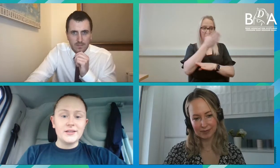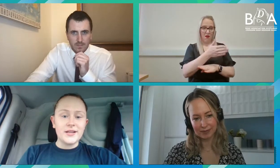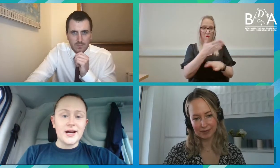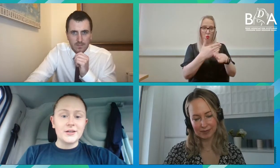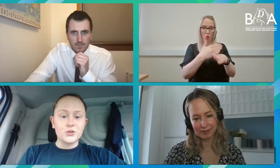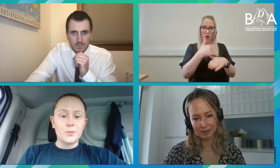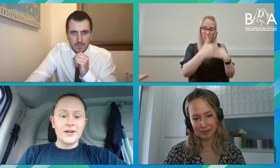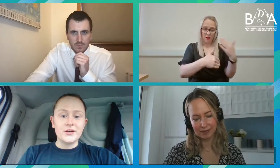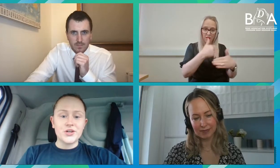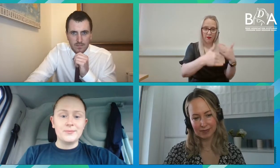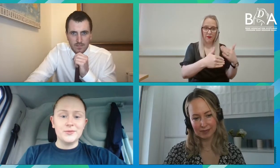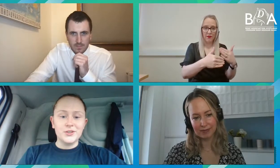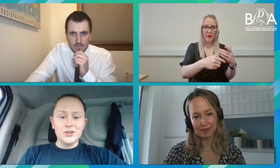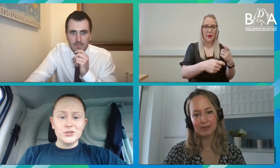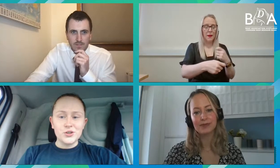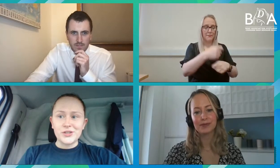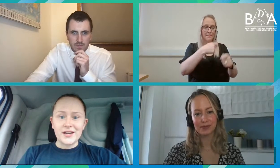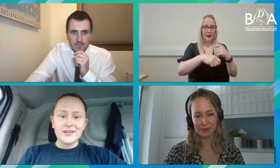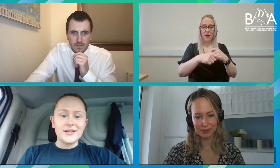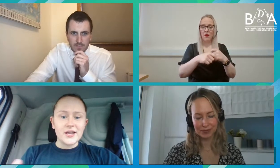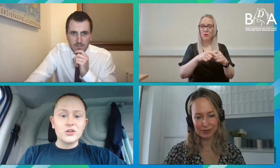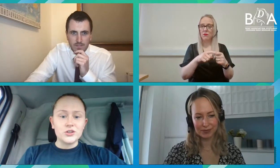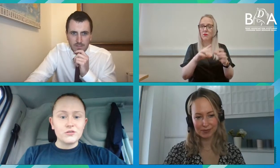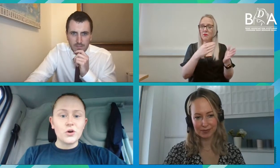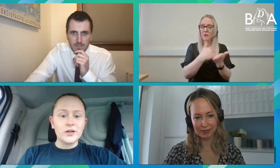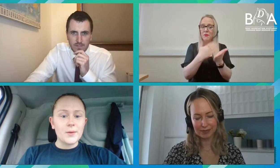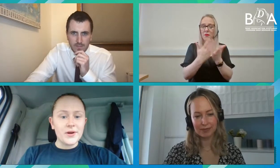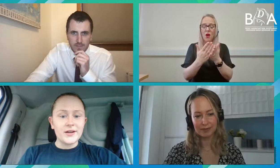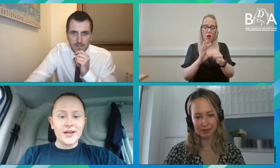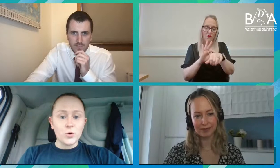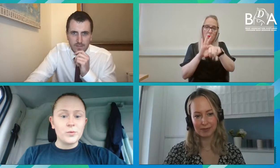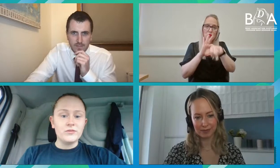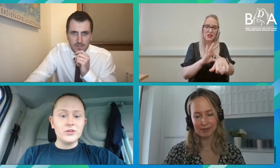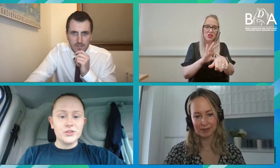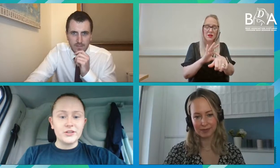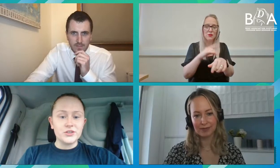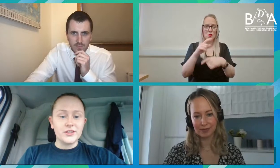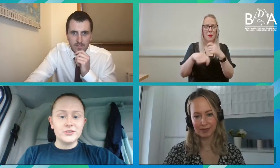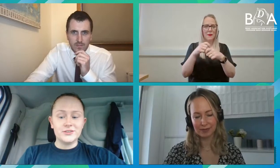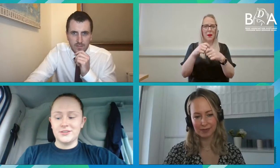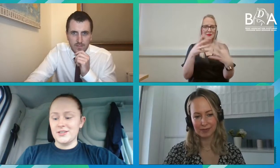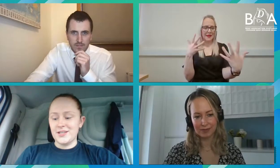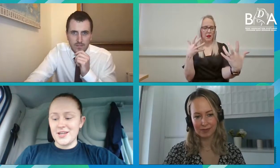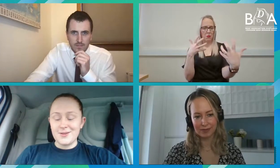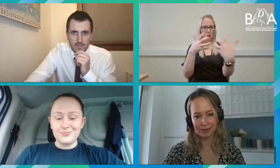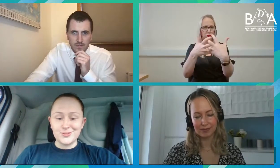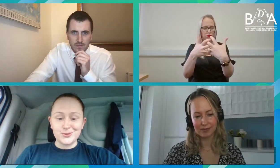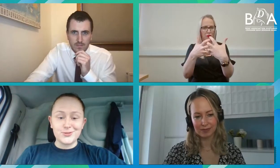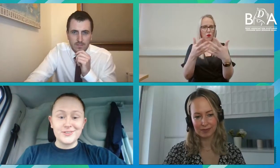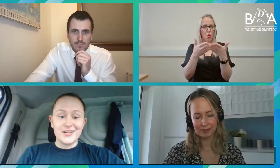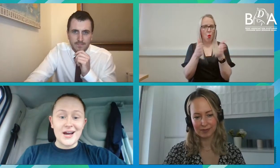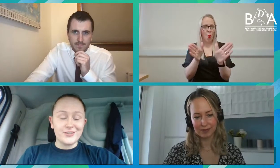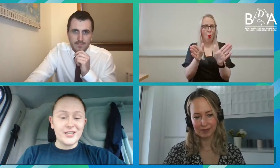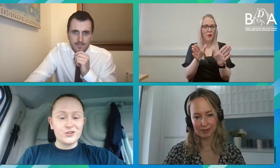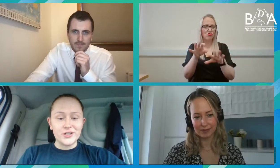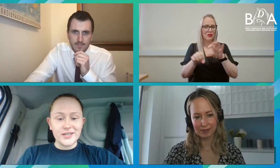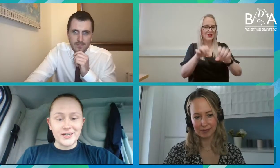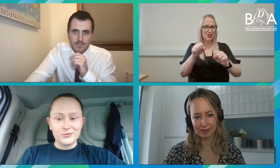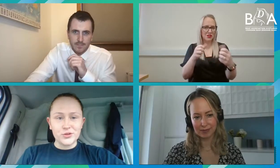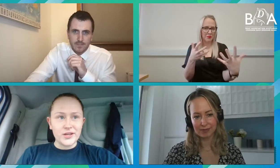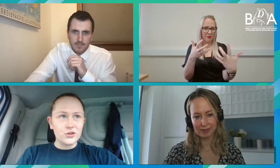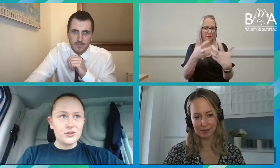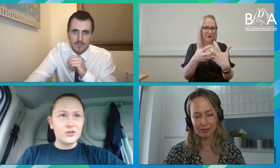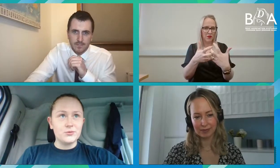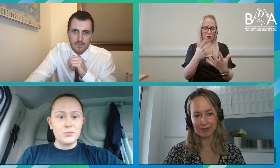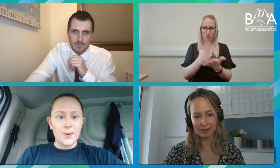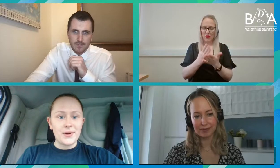implemented it into the actual apprenticeship. So it was kind of like tailored for the open reach engineers. So I really enjoyed